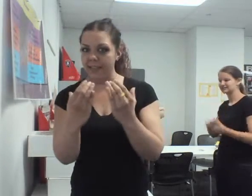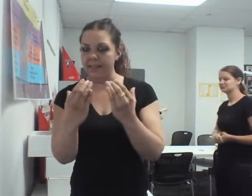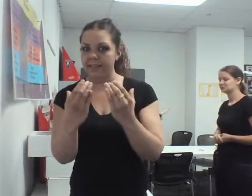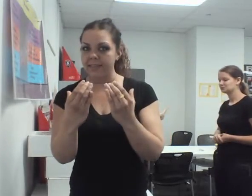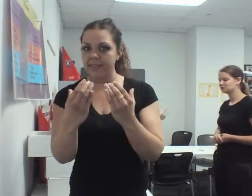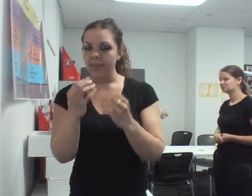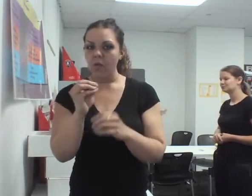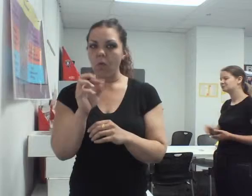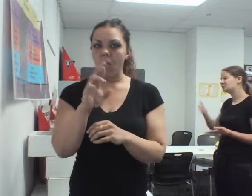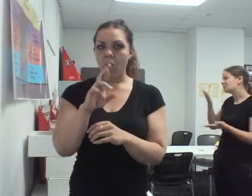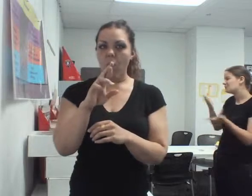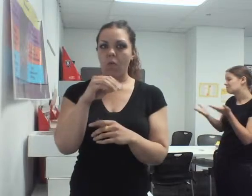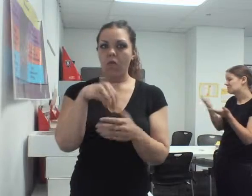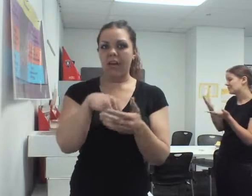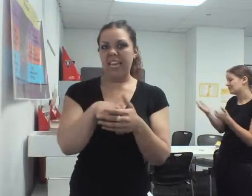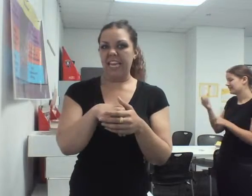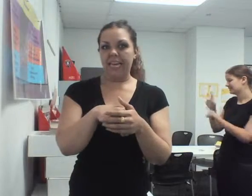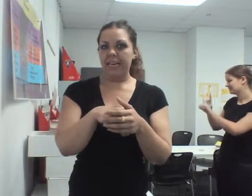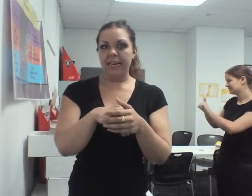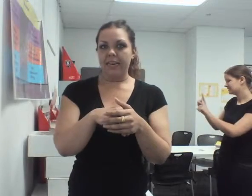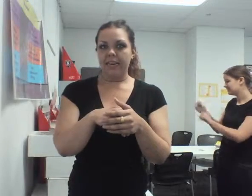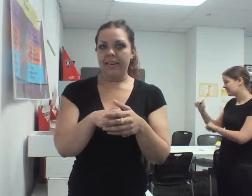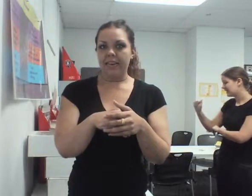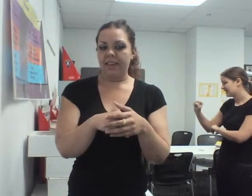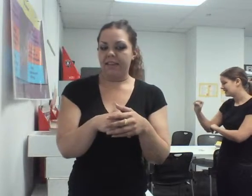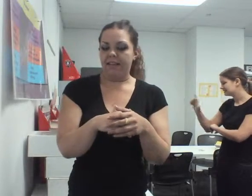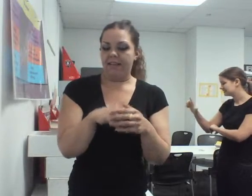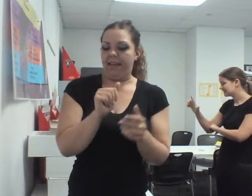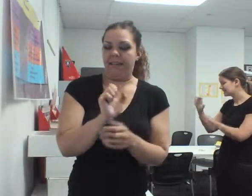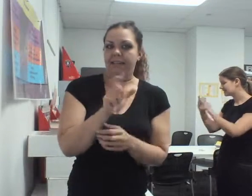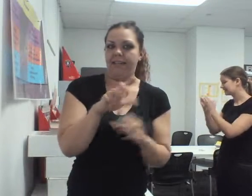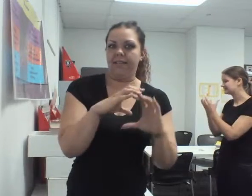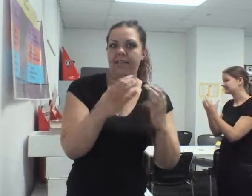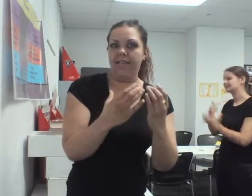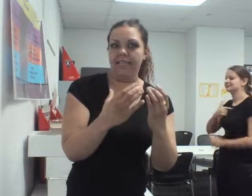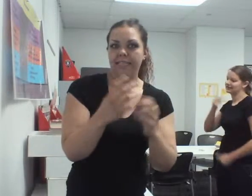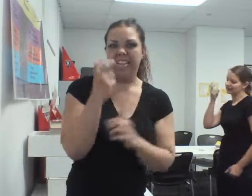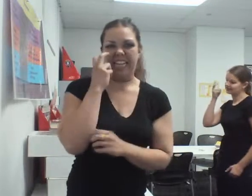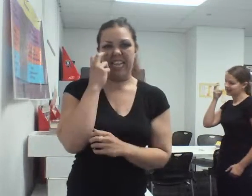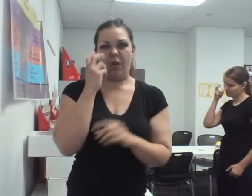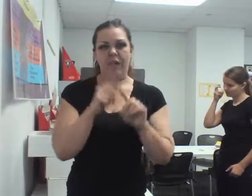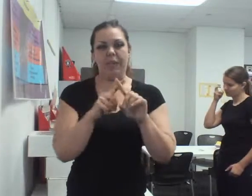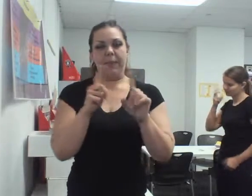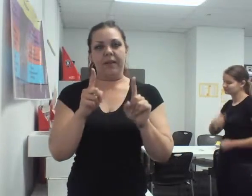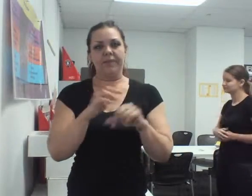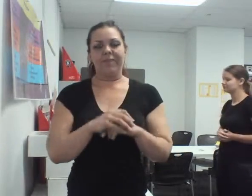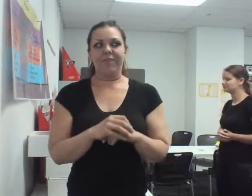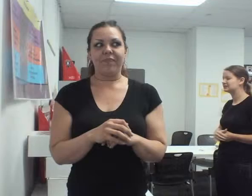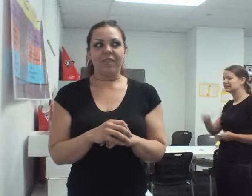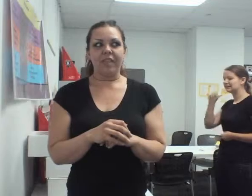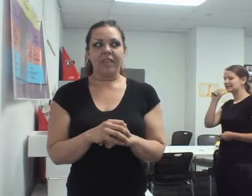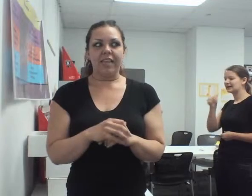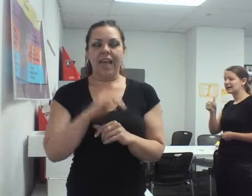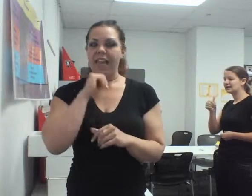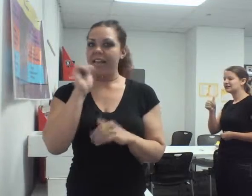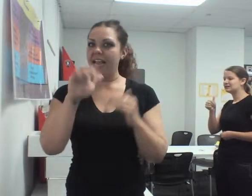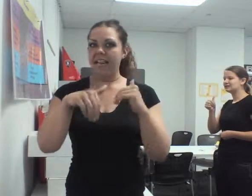or in any of your ASL classes. I doubt it. Not the way that we're going to talk about it. Okay?